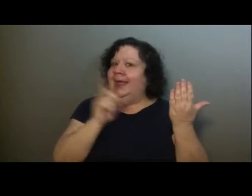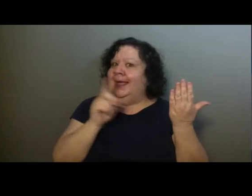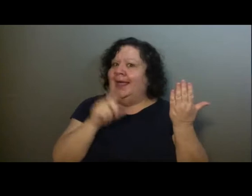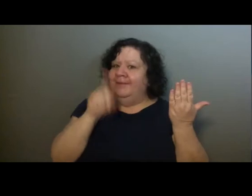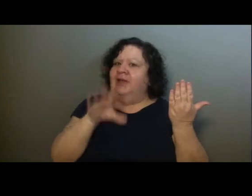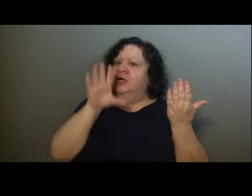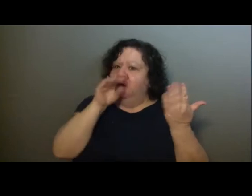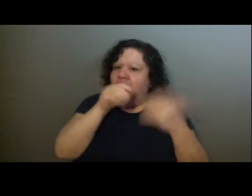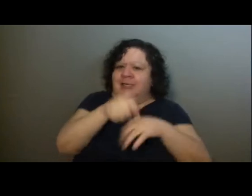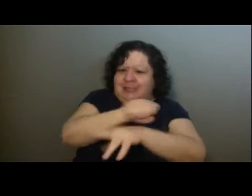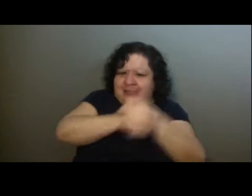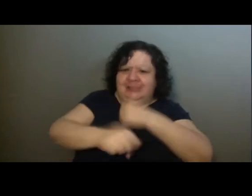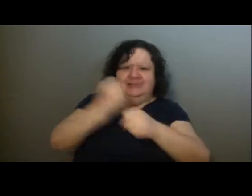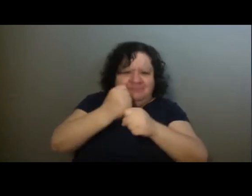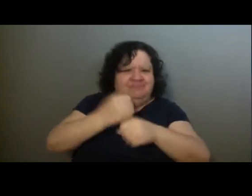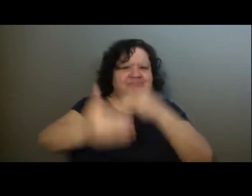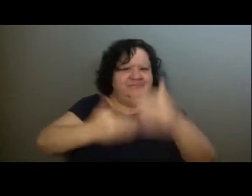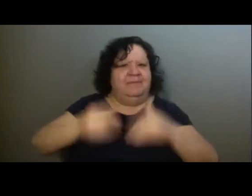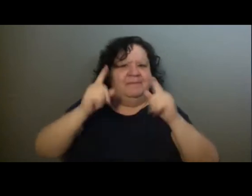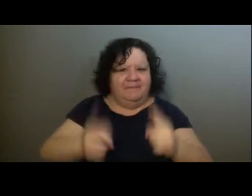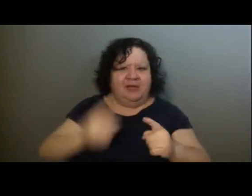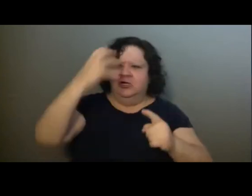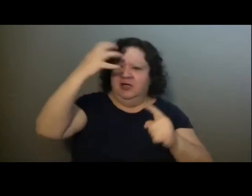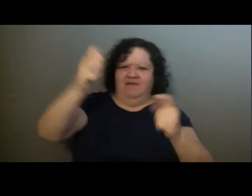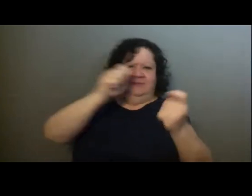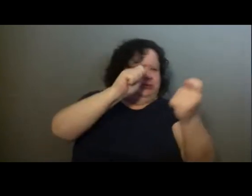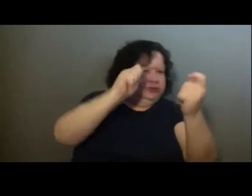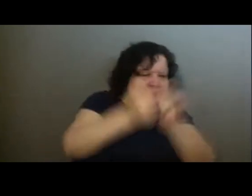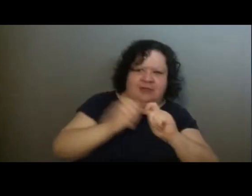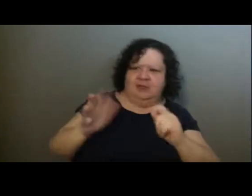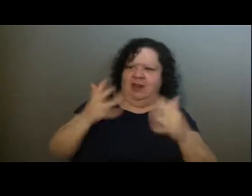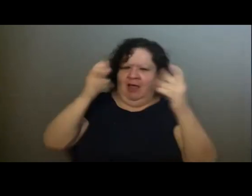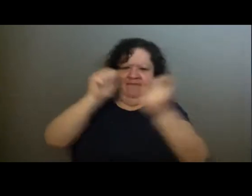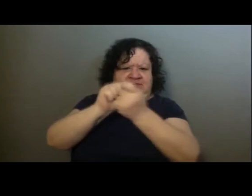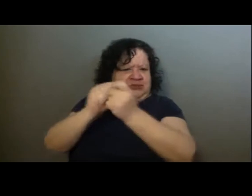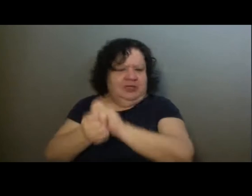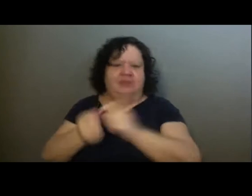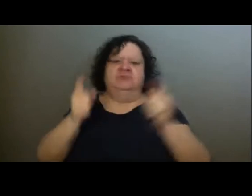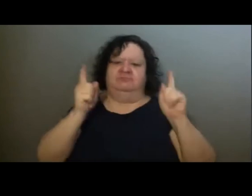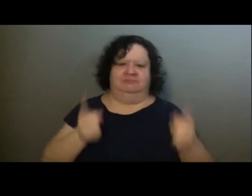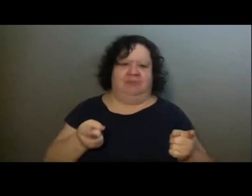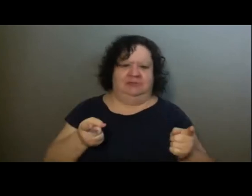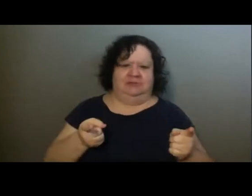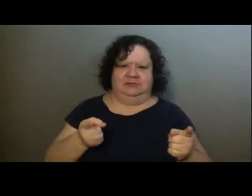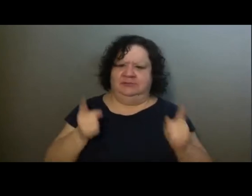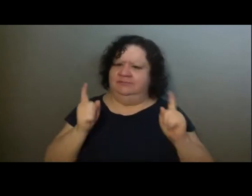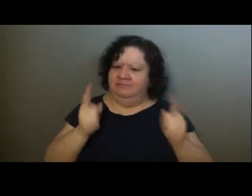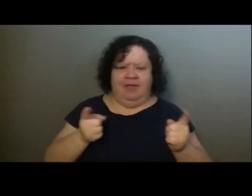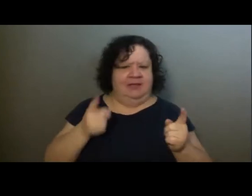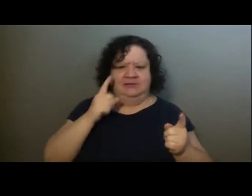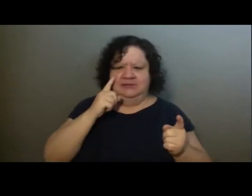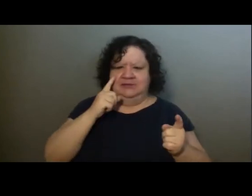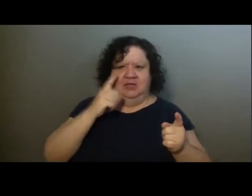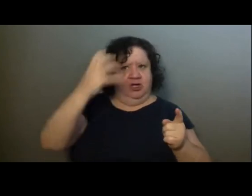have not been implemented. So I think it's also connecting those agendas, because there needs to be part of an integrated agenda. And then finally, I